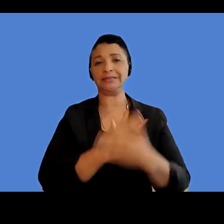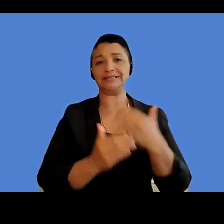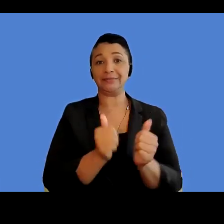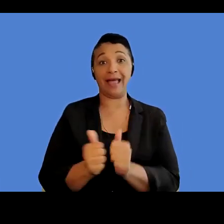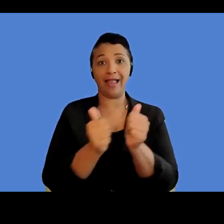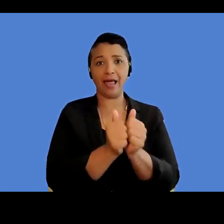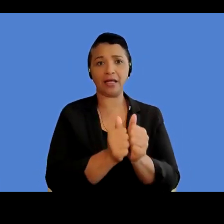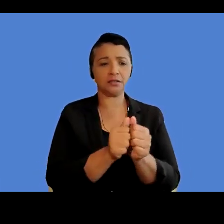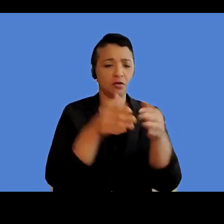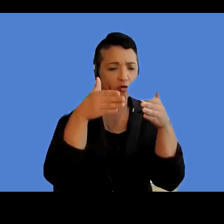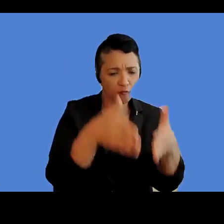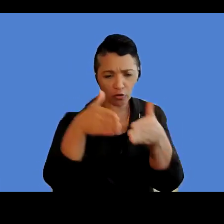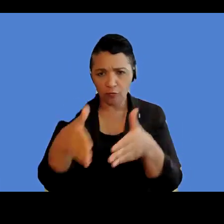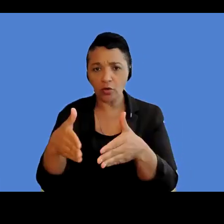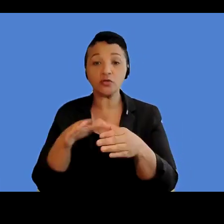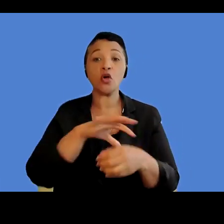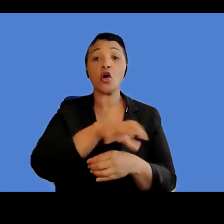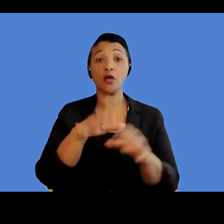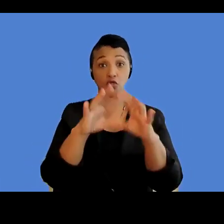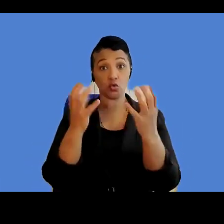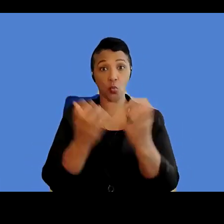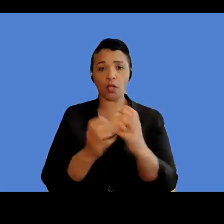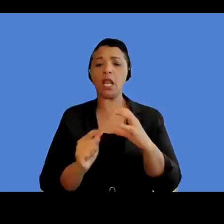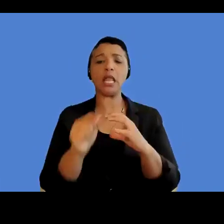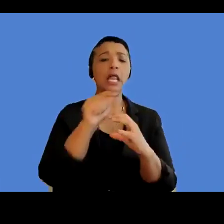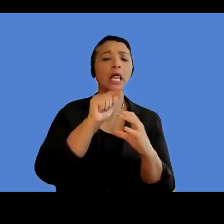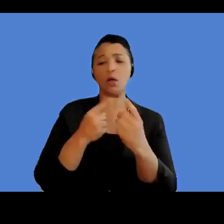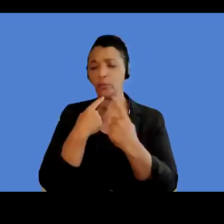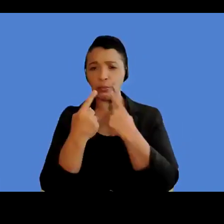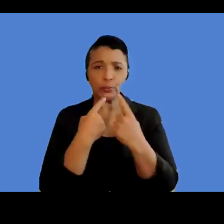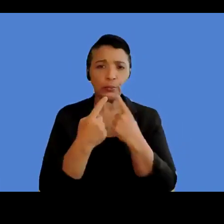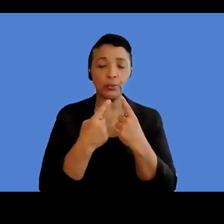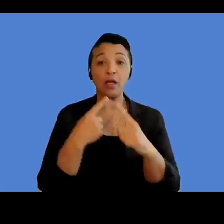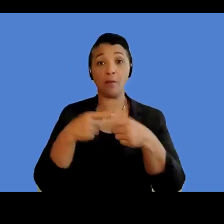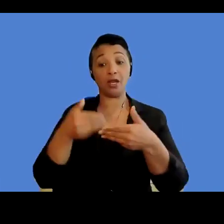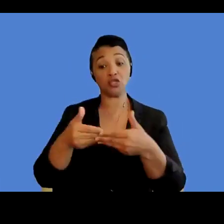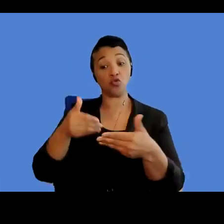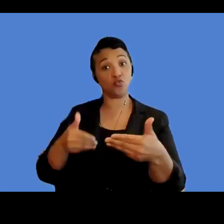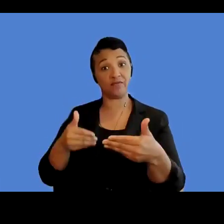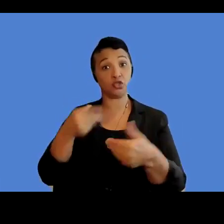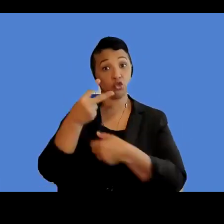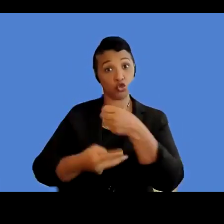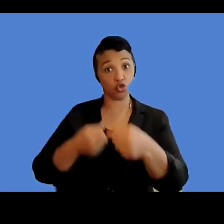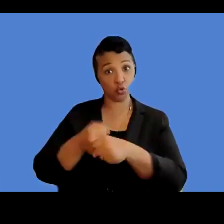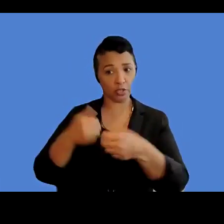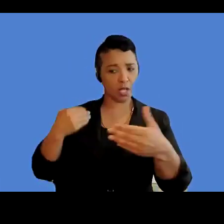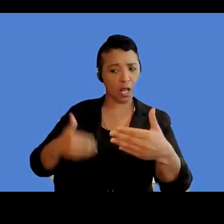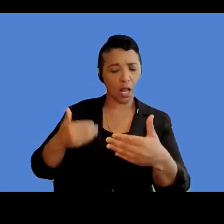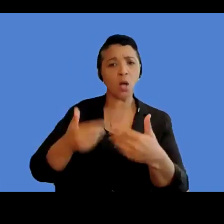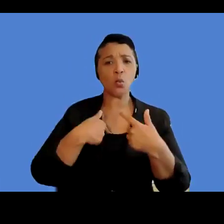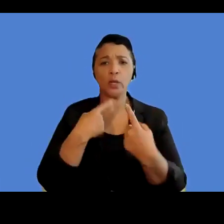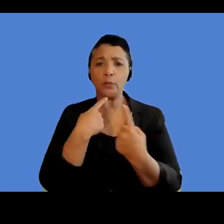countries over the world and in the past 2 years.